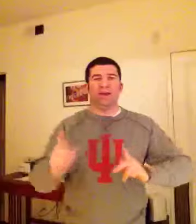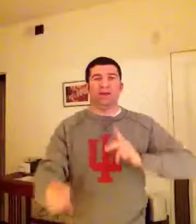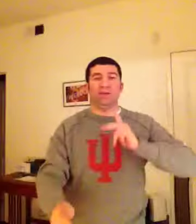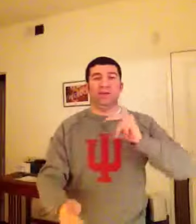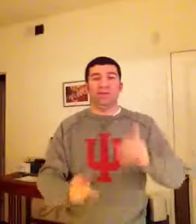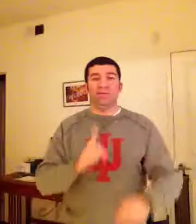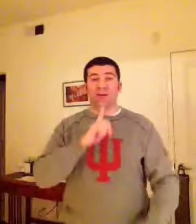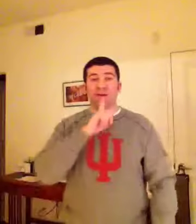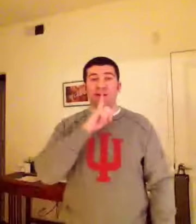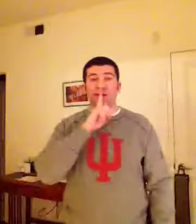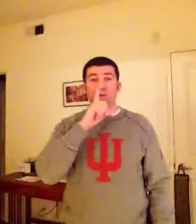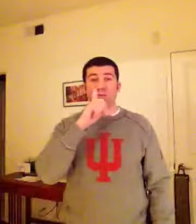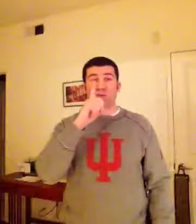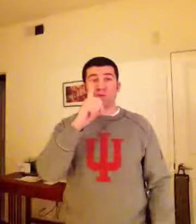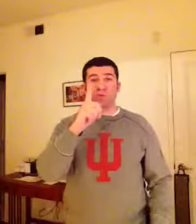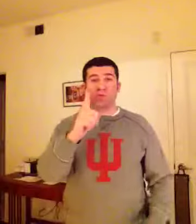Yisrael, Ve'imru